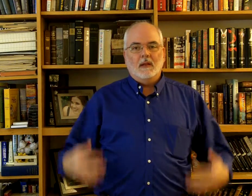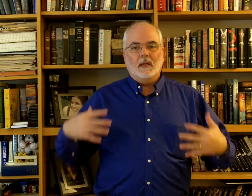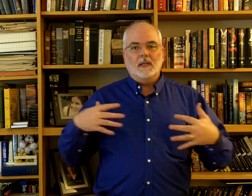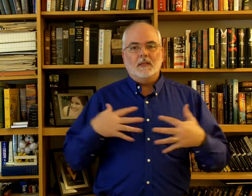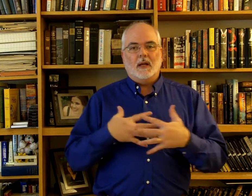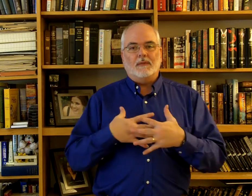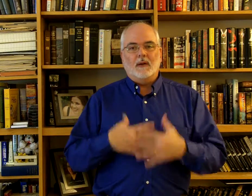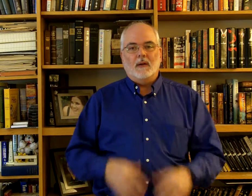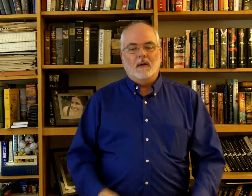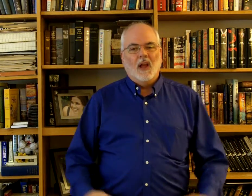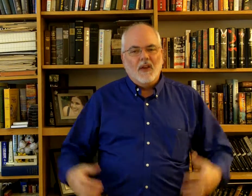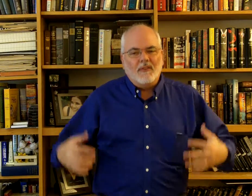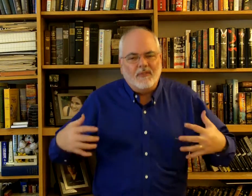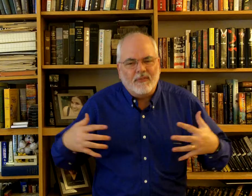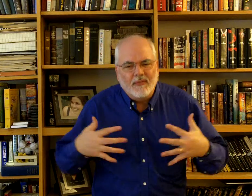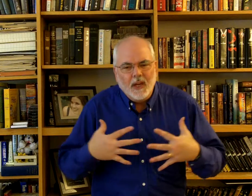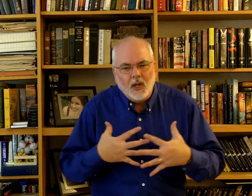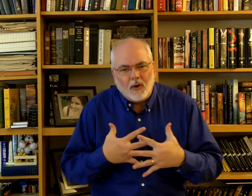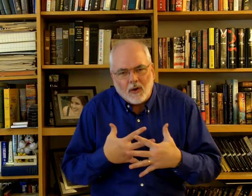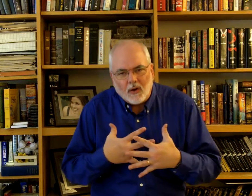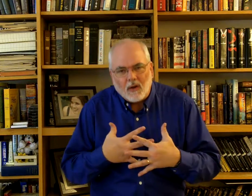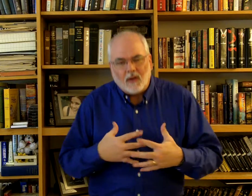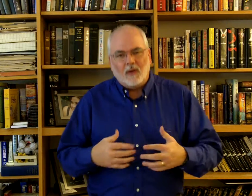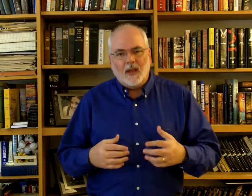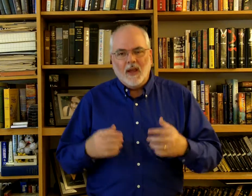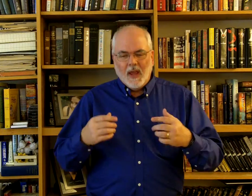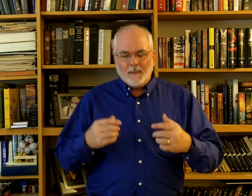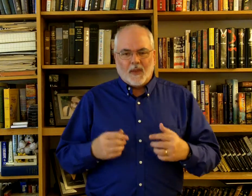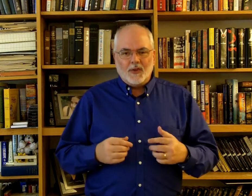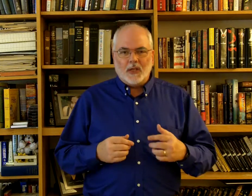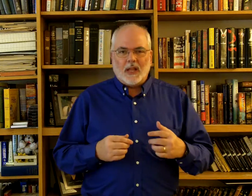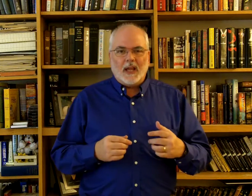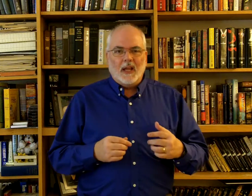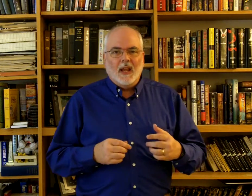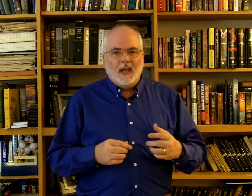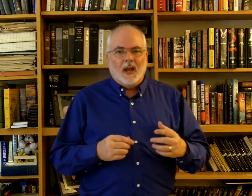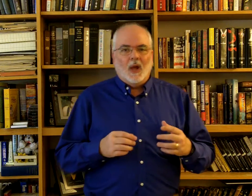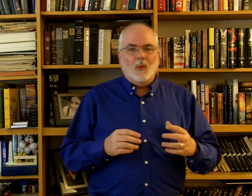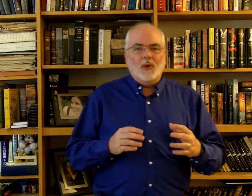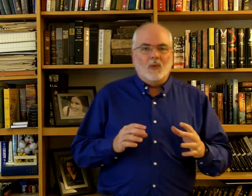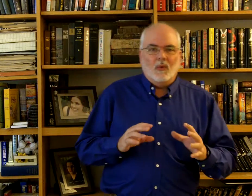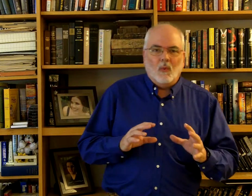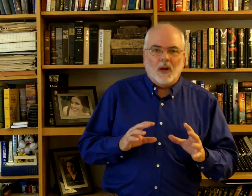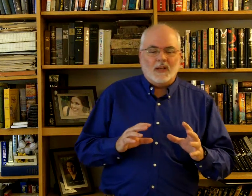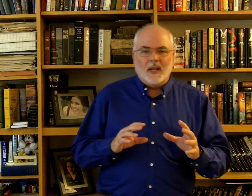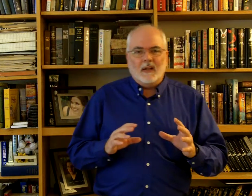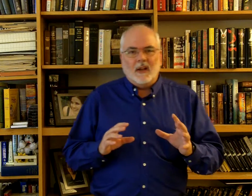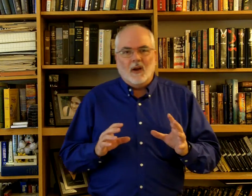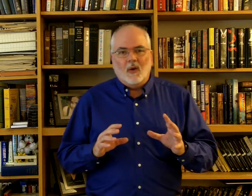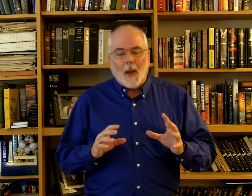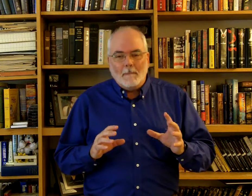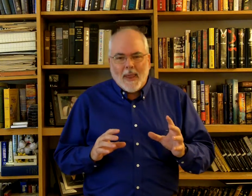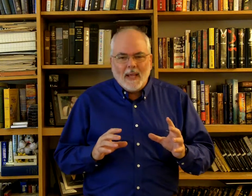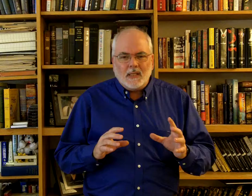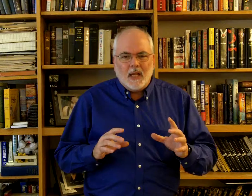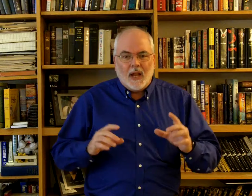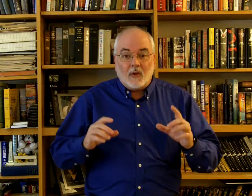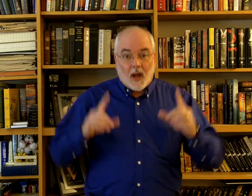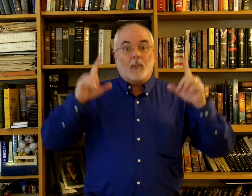This is not fear. Fear. Okay? Just like when you want to say, you know, amazing and your eyebrows